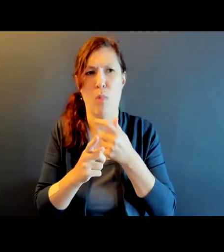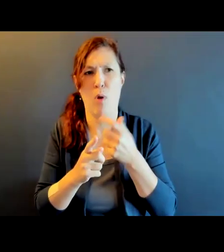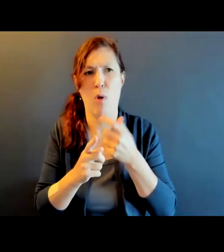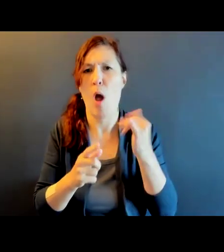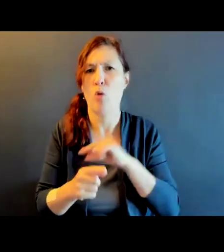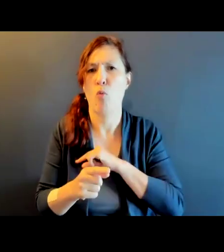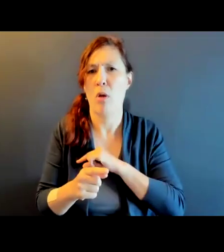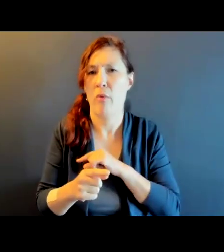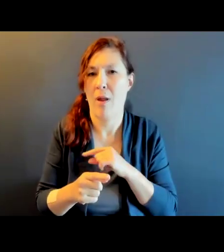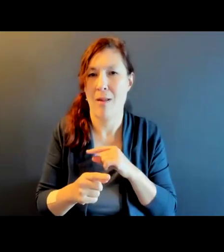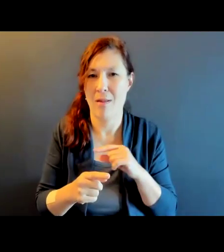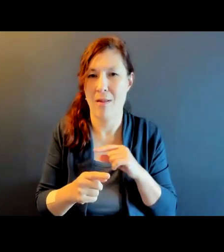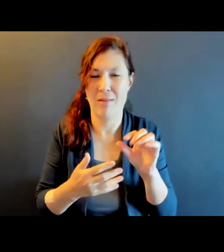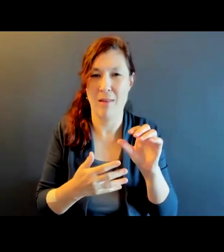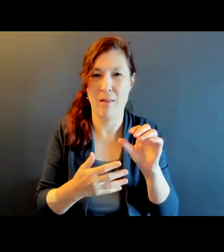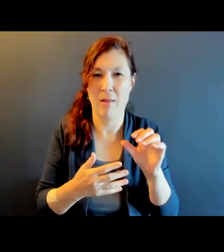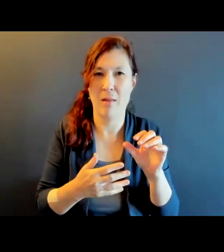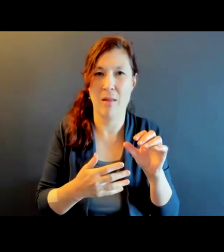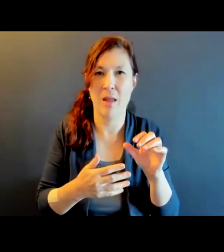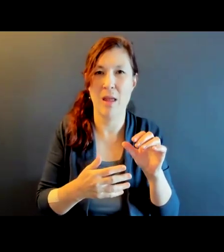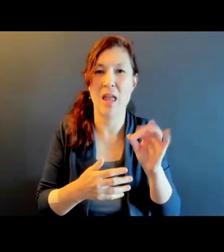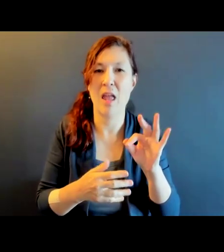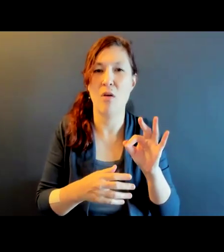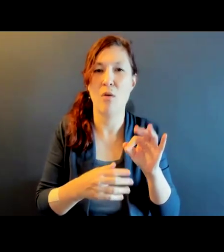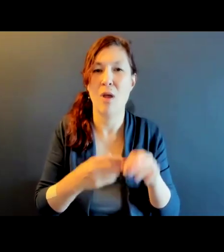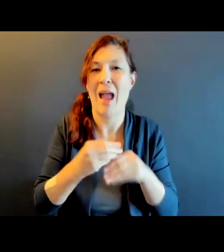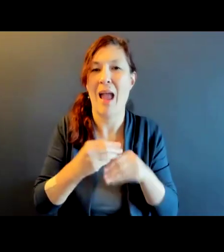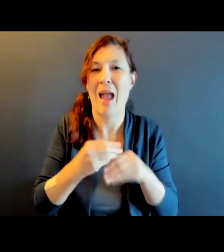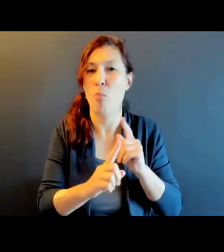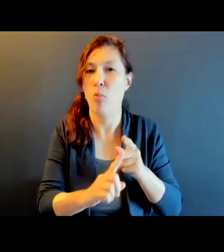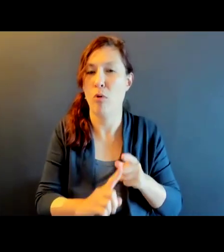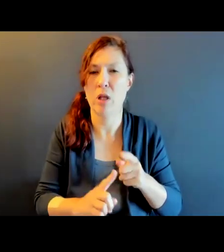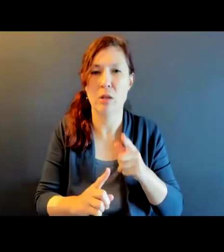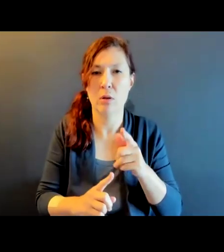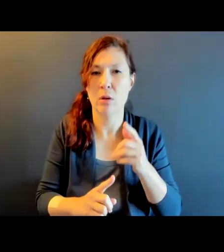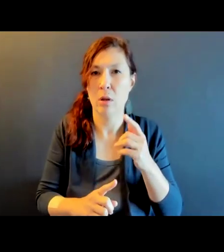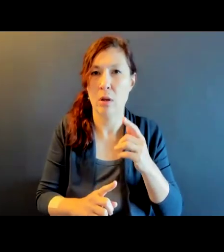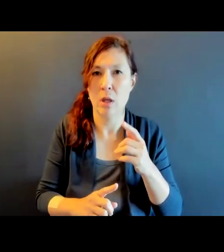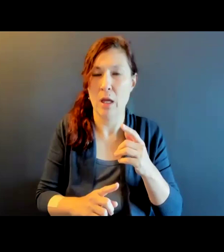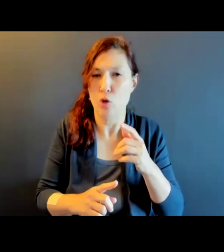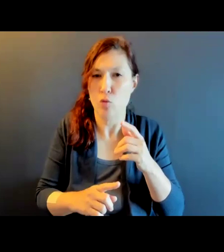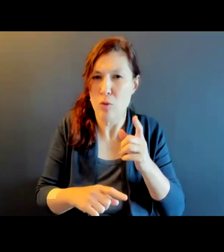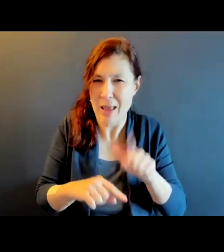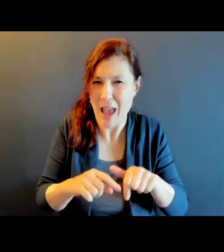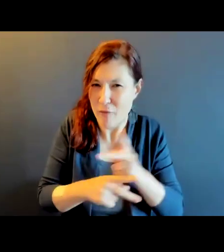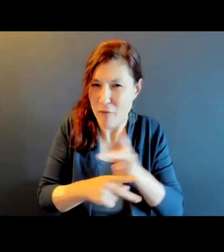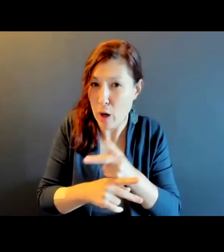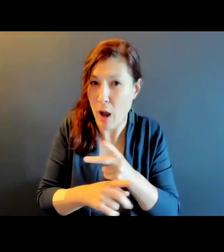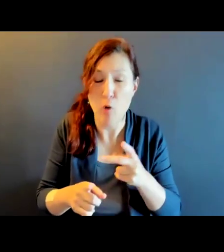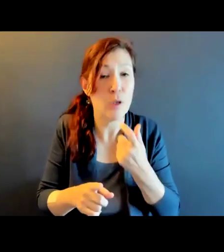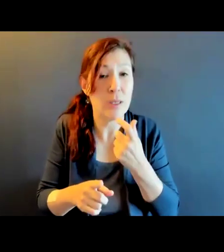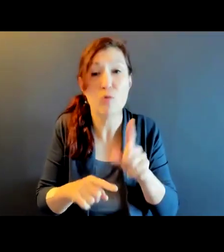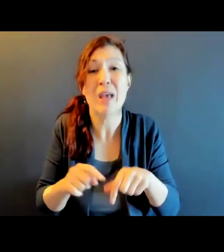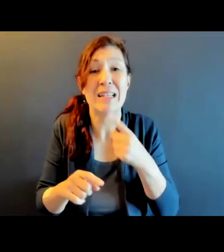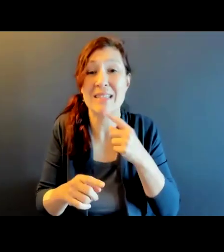one of the criteria in assigning points is socioeconomic status, right? And you cannot